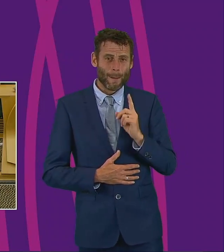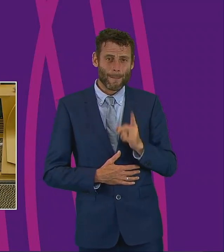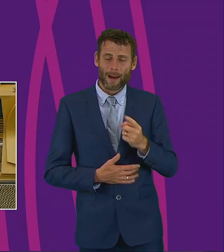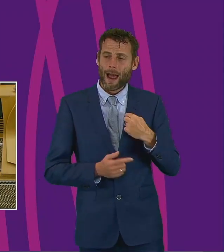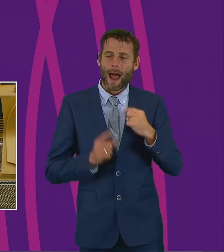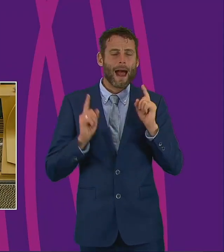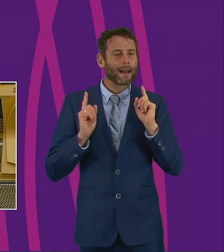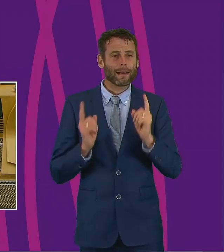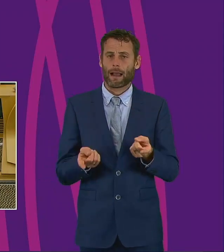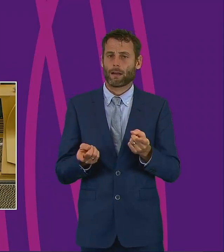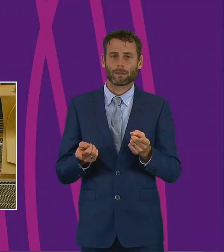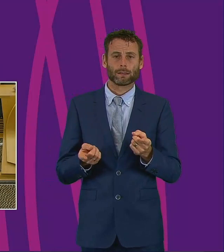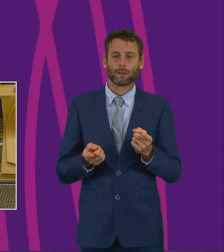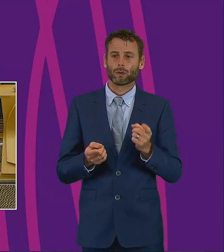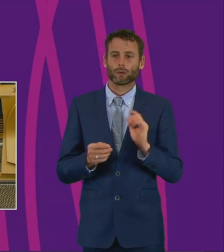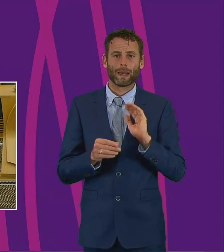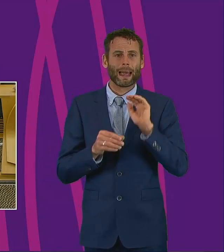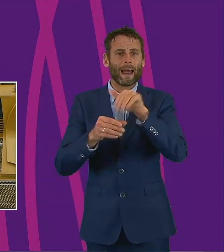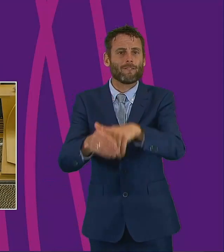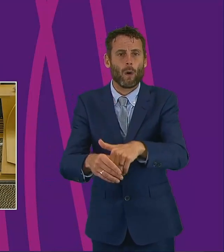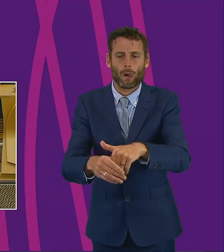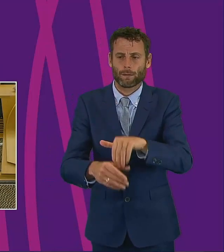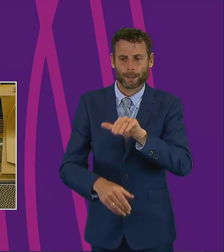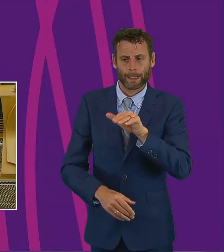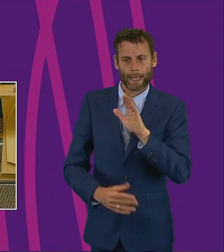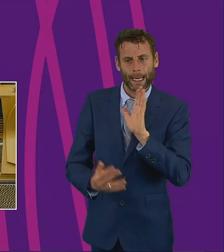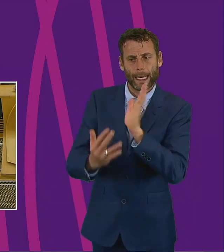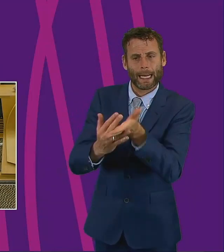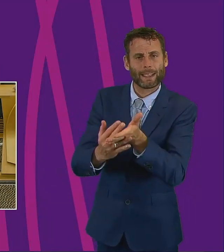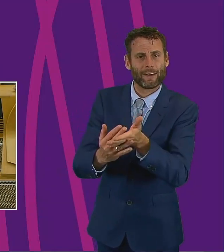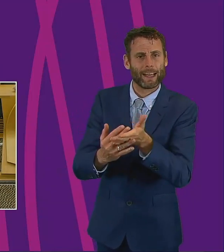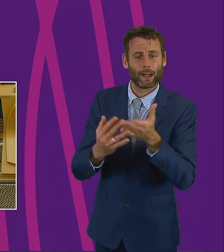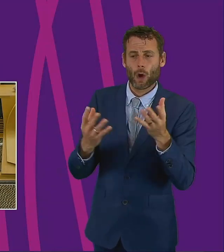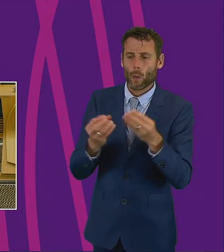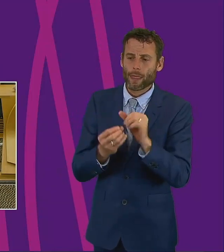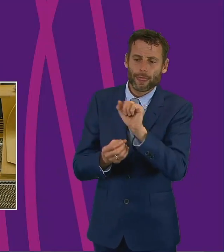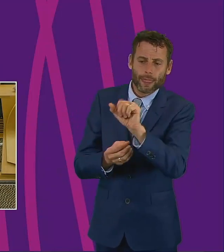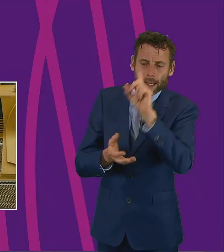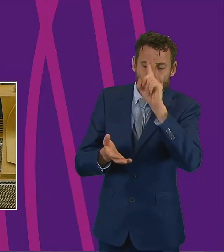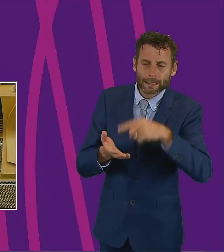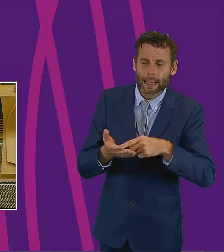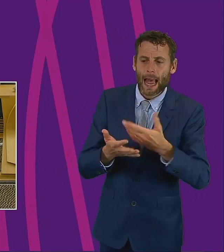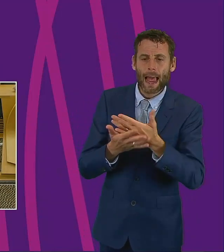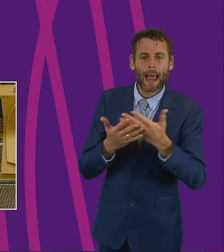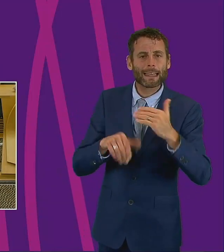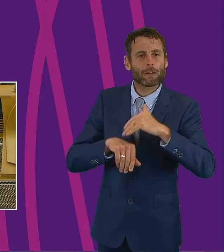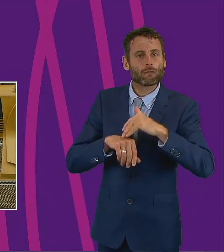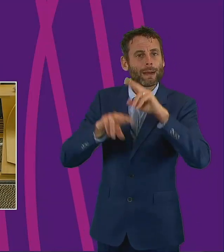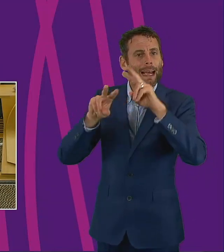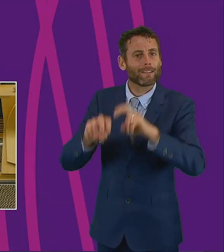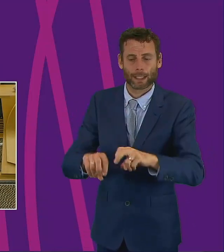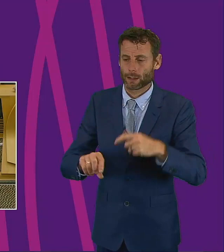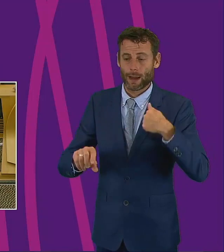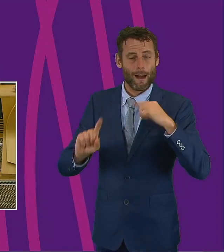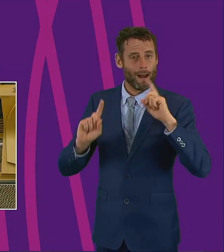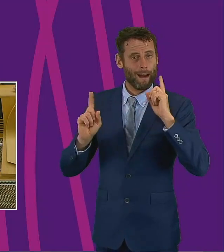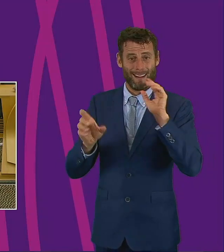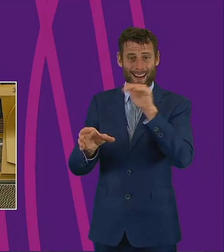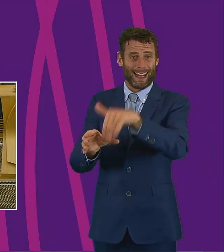simply would not be right for me to seek to intervene in any decisions about criminal investigations or potential